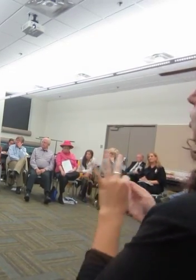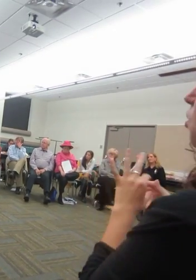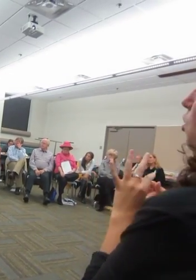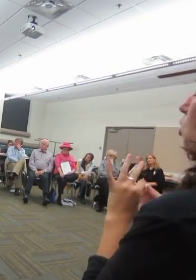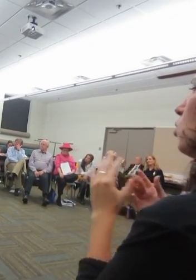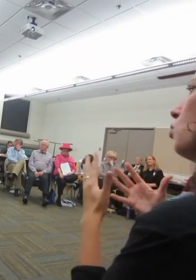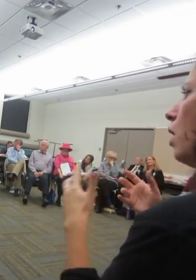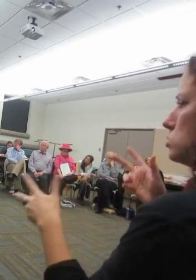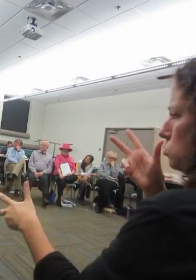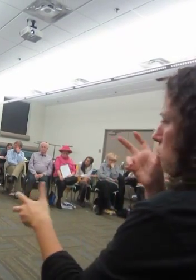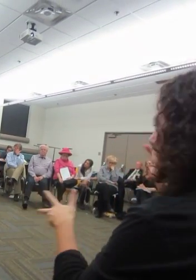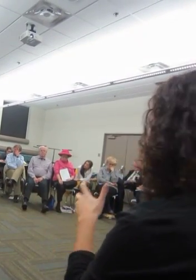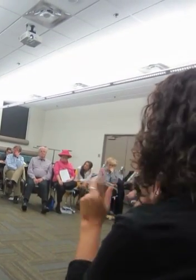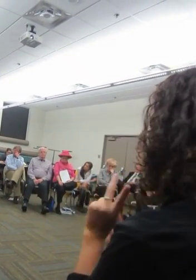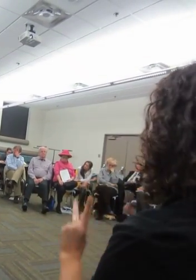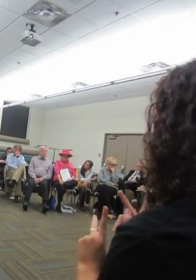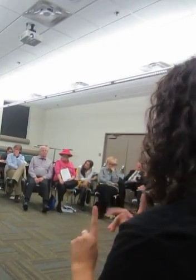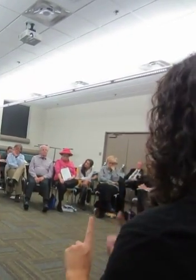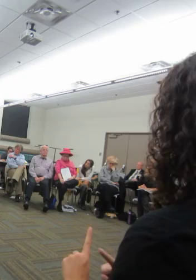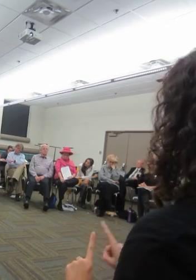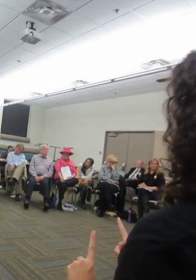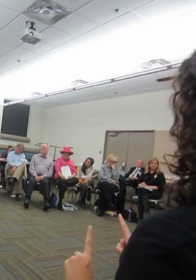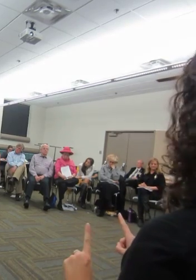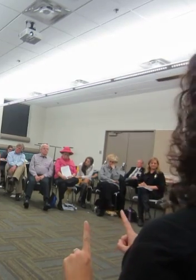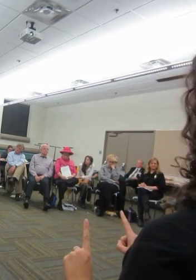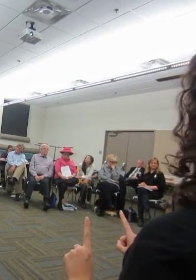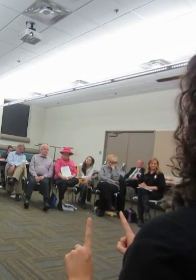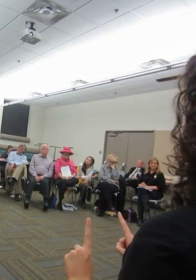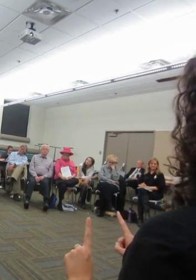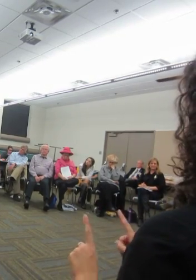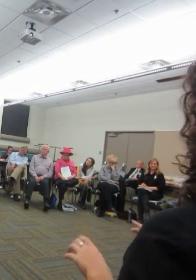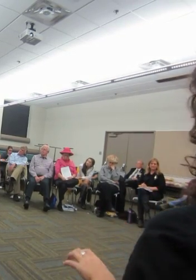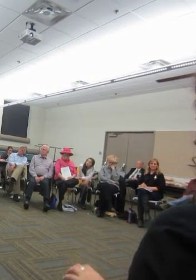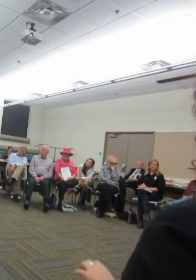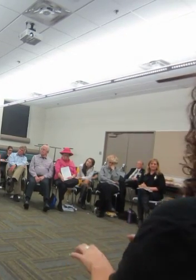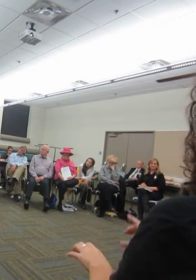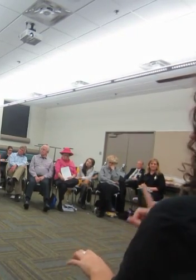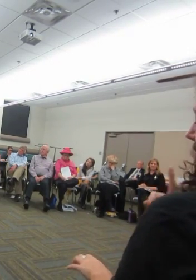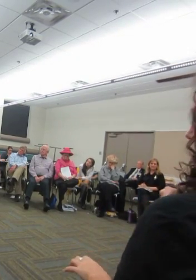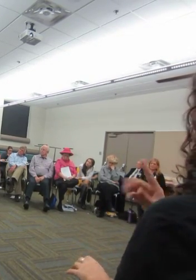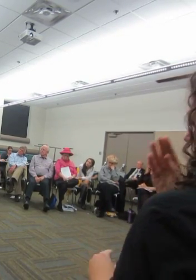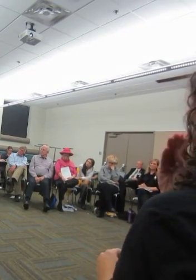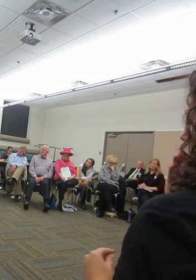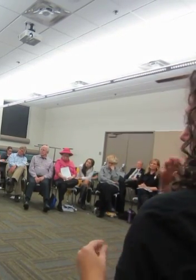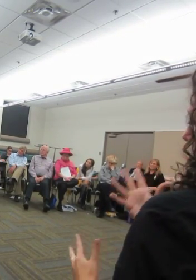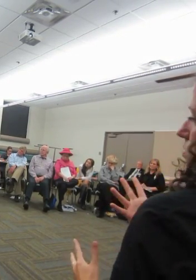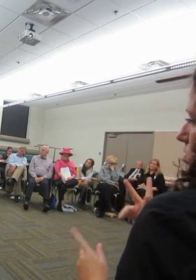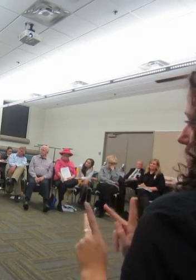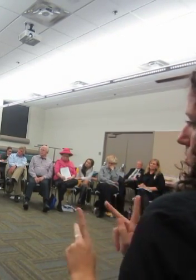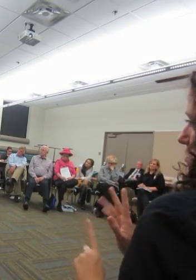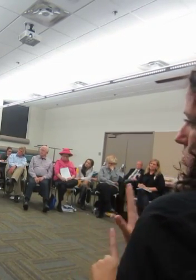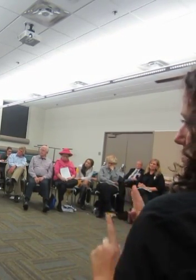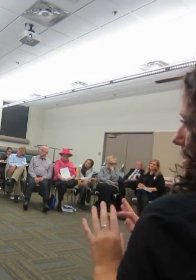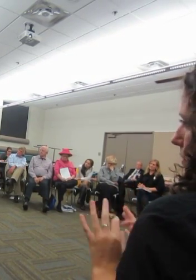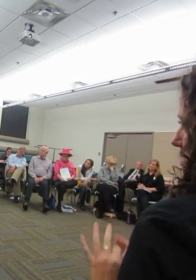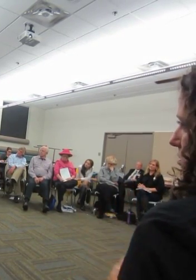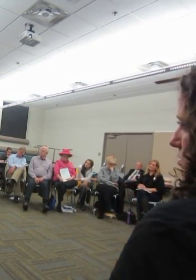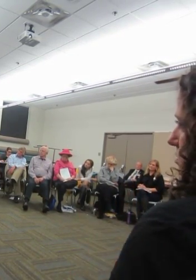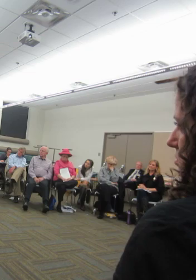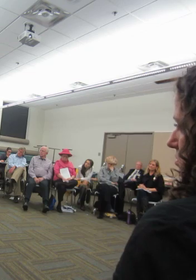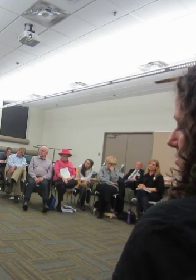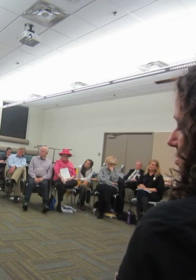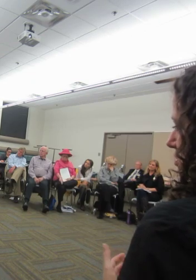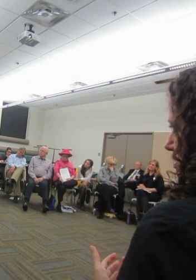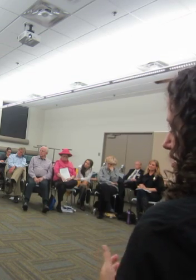from people, but it doesn't necessarily really care about what we have to say. And I think